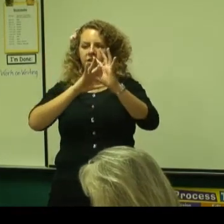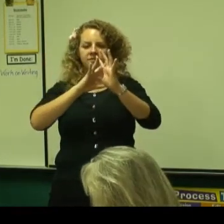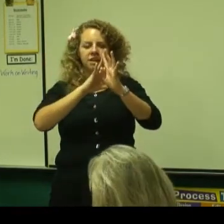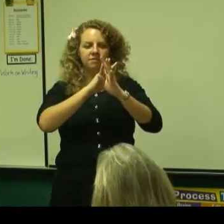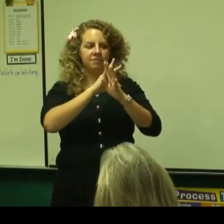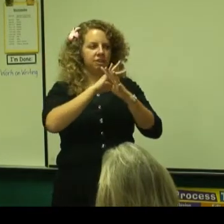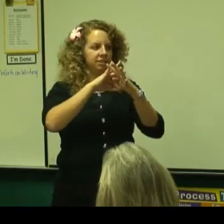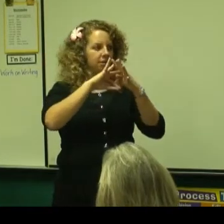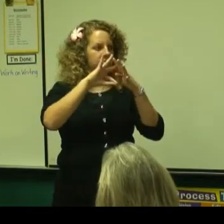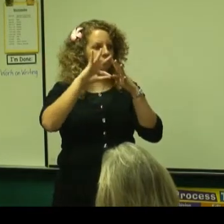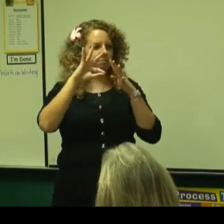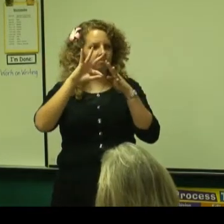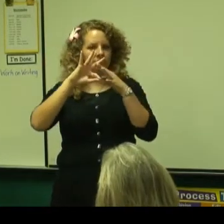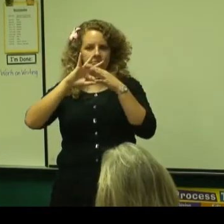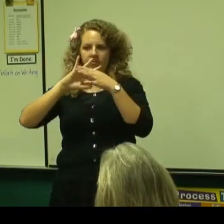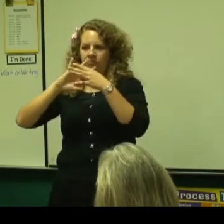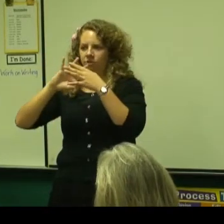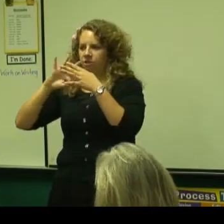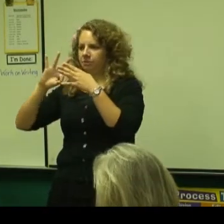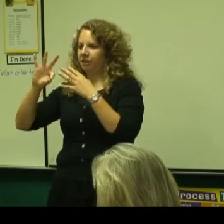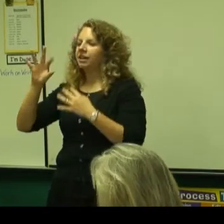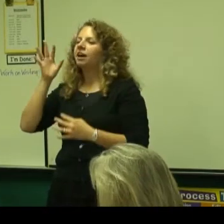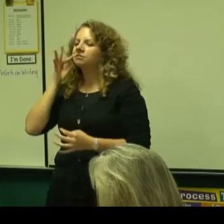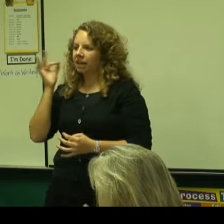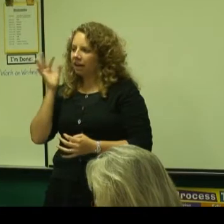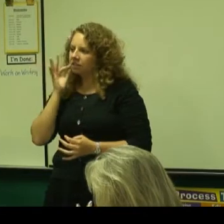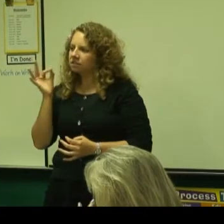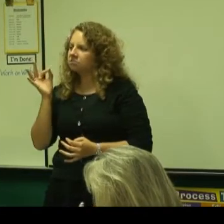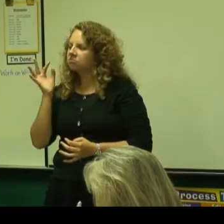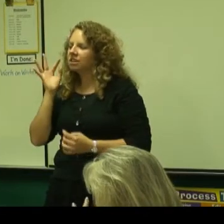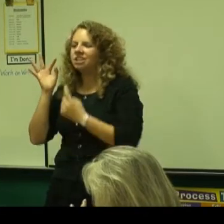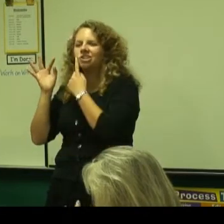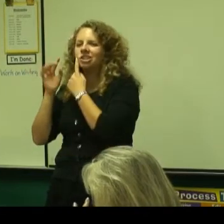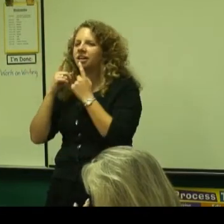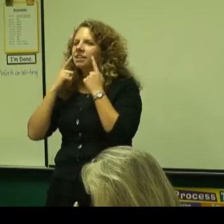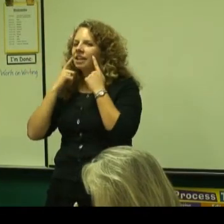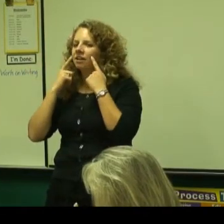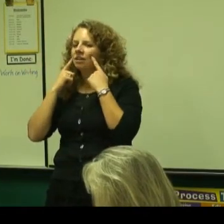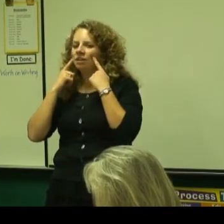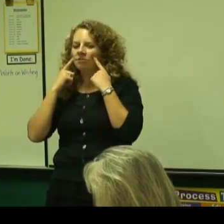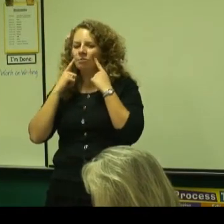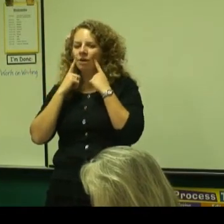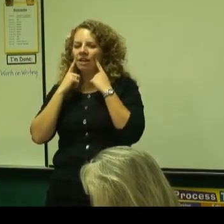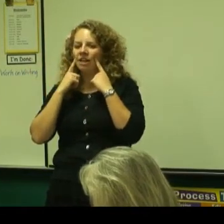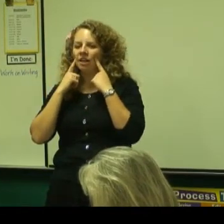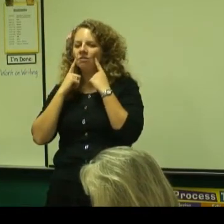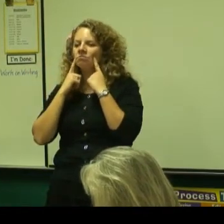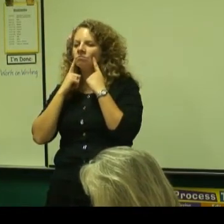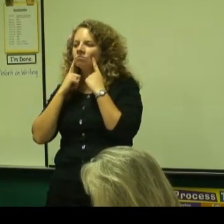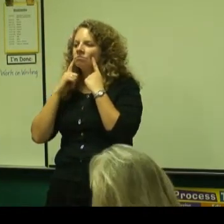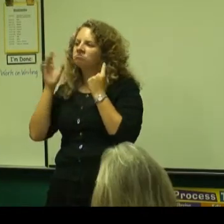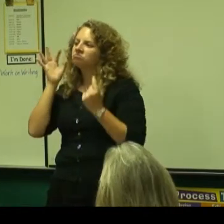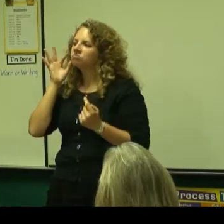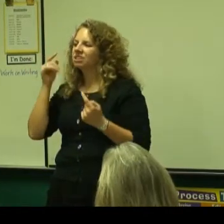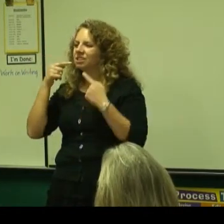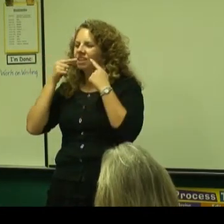have to have your fingers out for it to be right. Yeah, cat. And it's just kind of like from right here. It's not